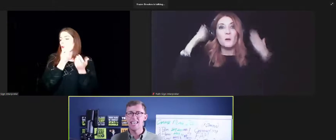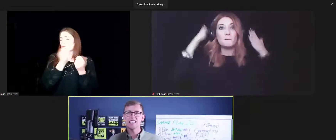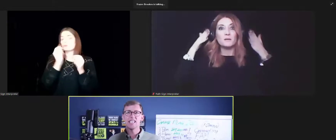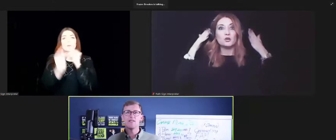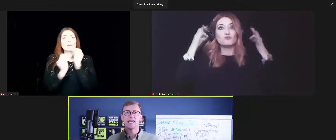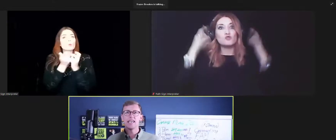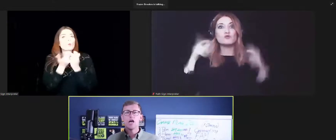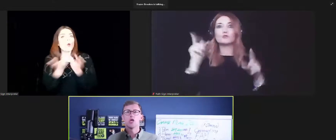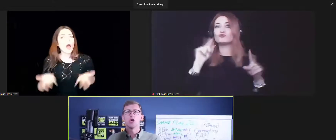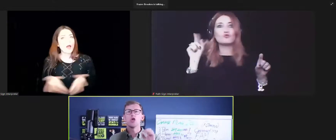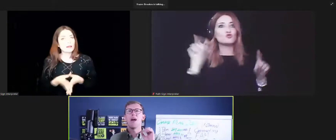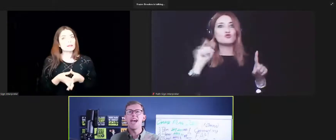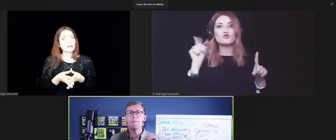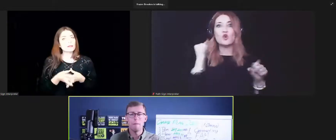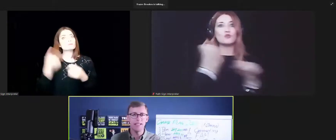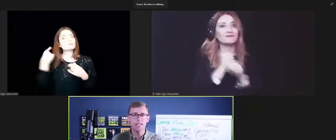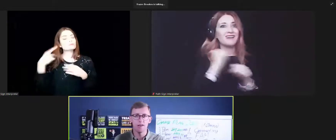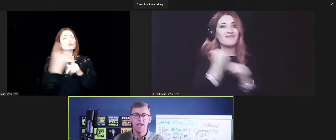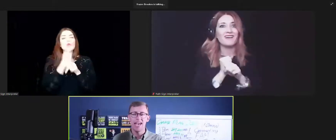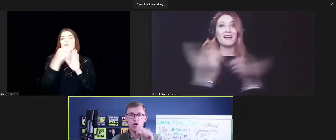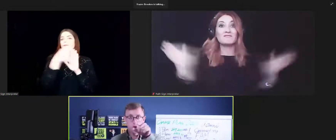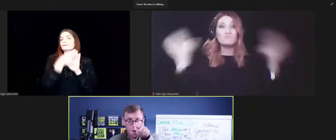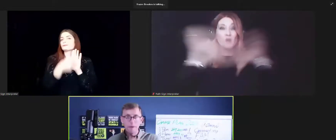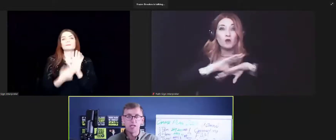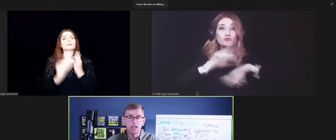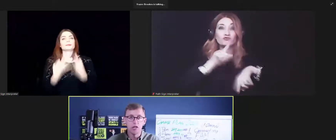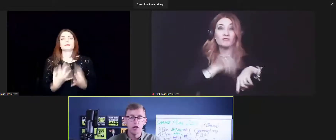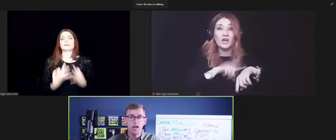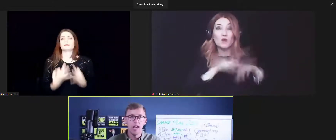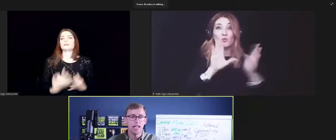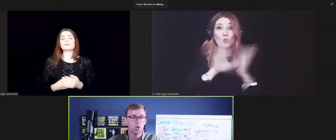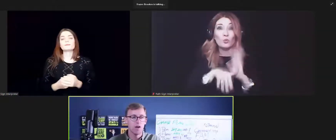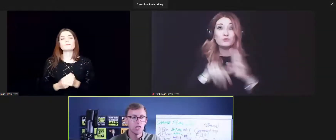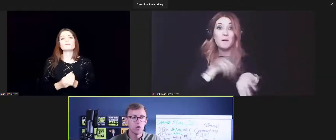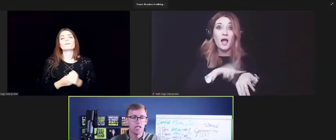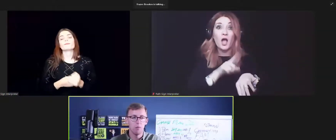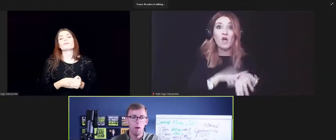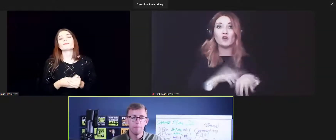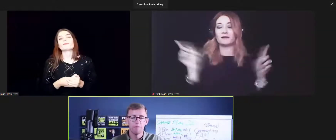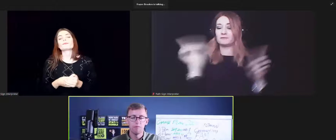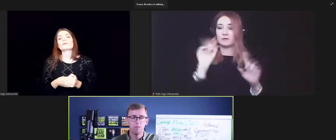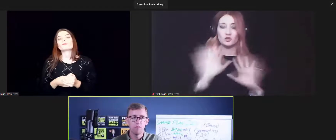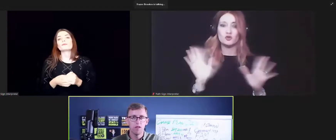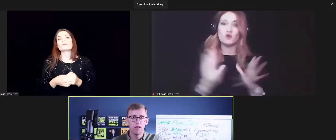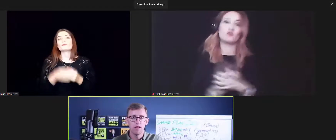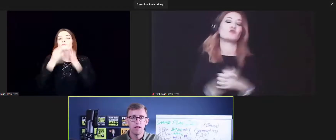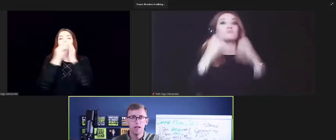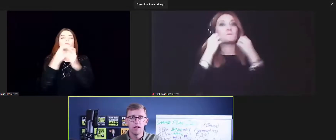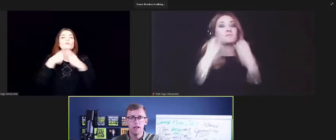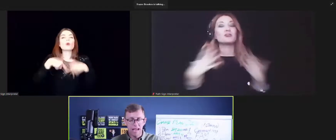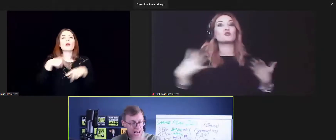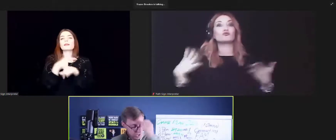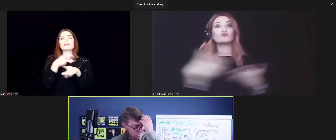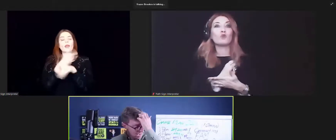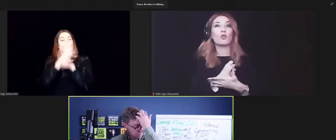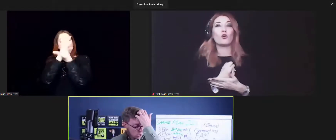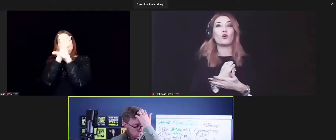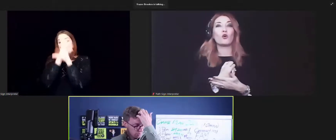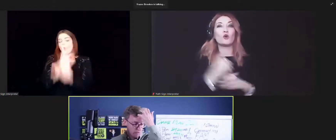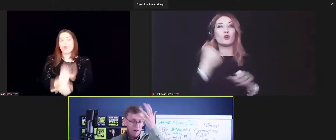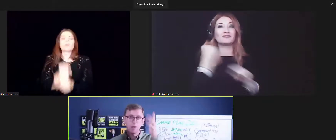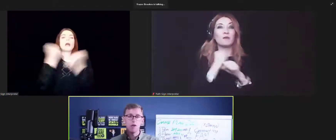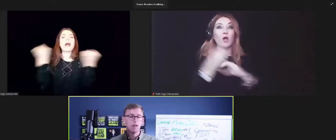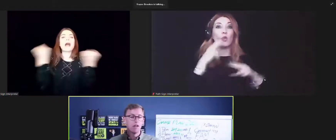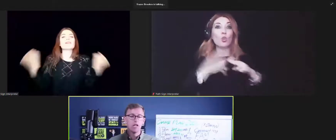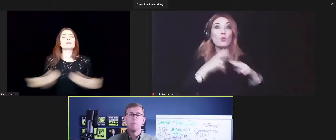to the activity so that you hit momentum in your business in 2021. Guys, it's possible